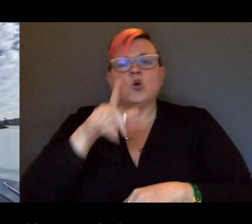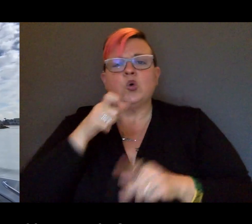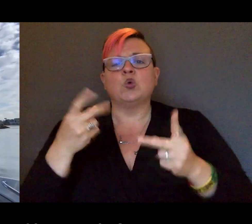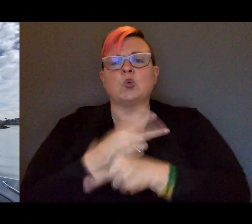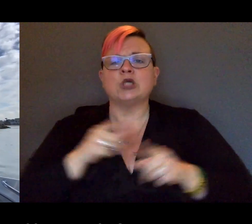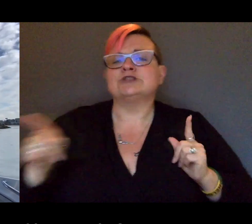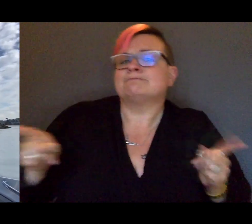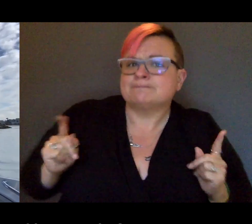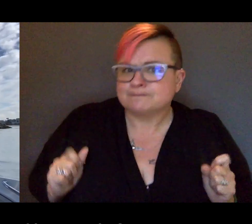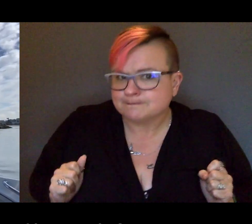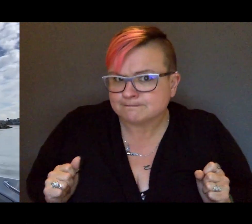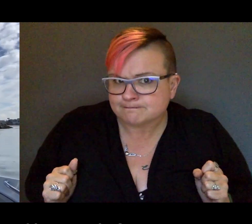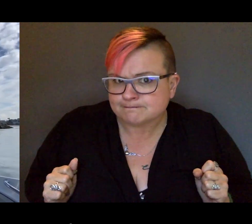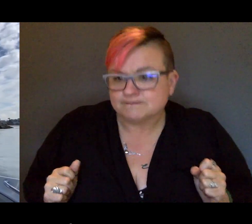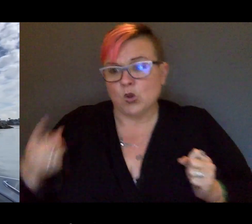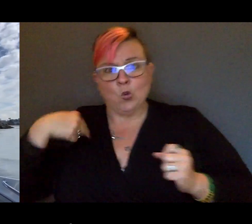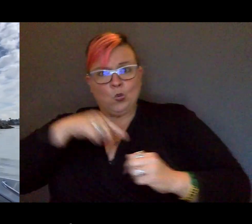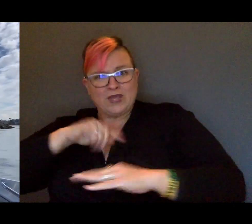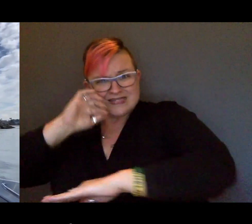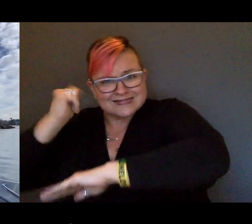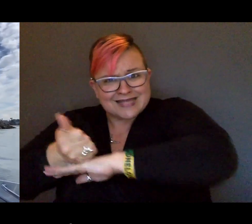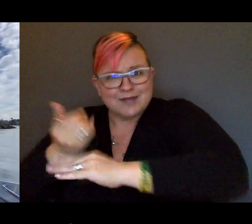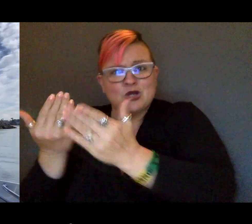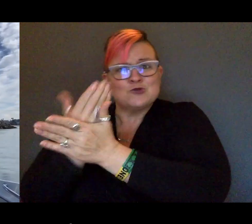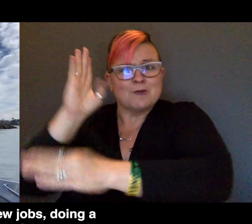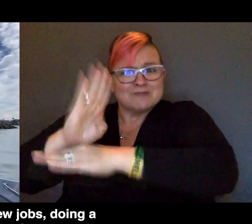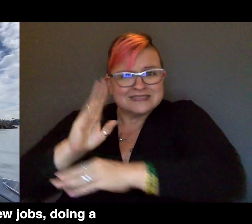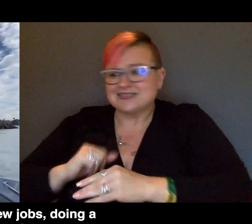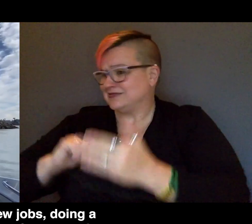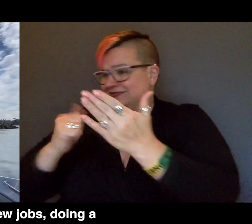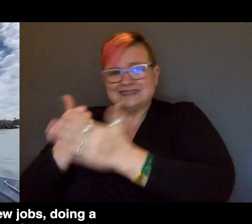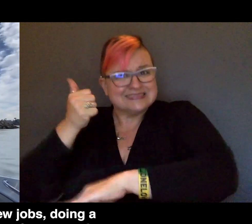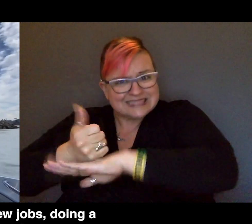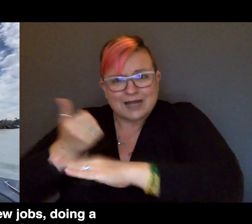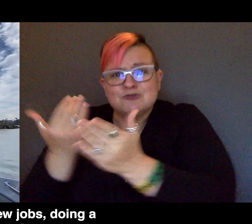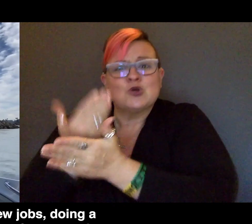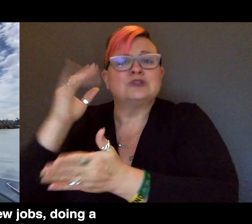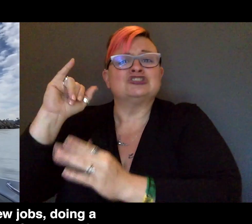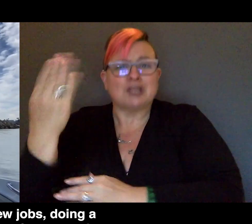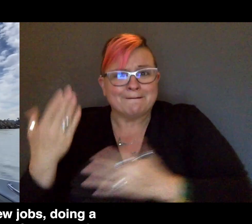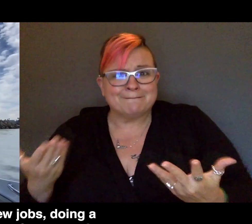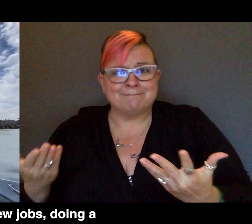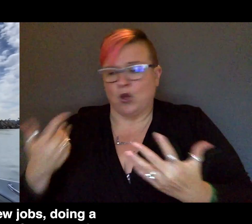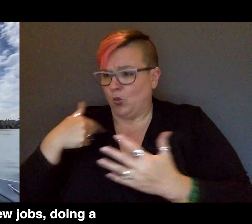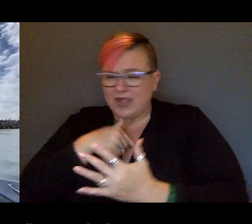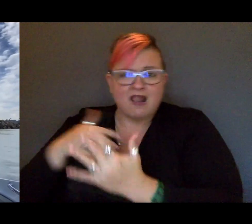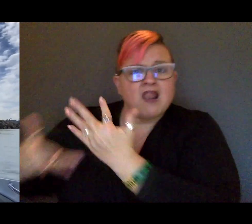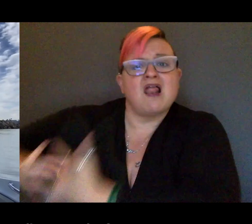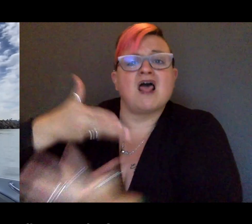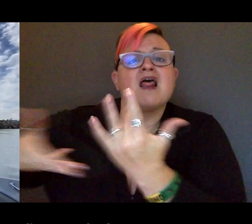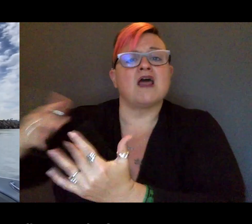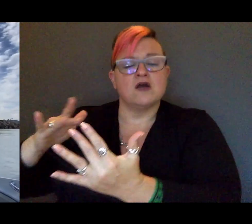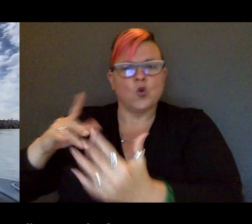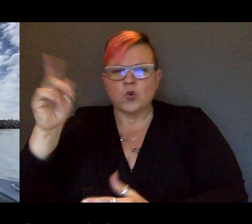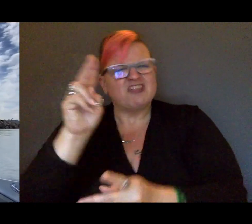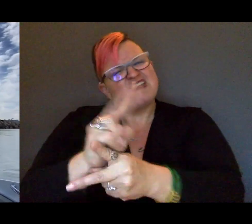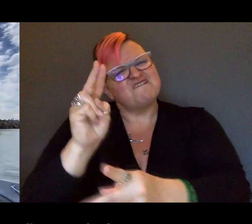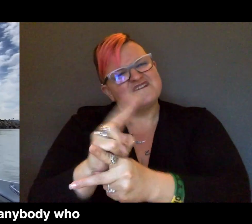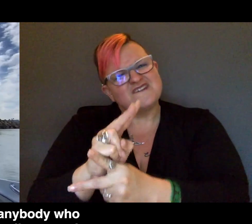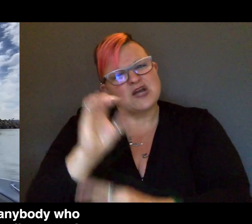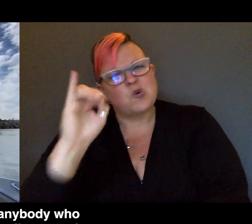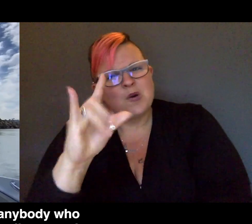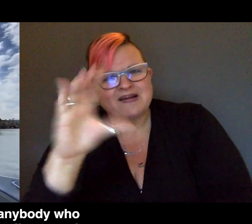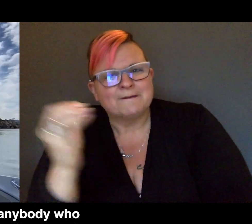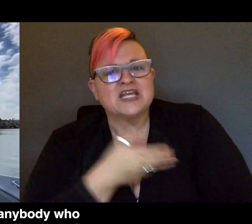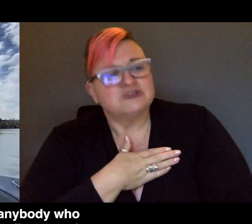Oil companies or cannabis companies? We putting up new storefronts, creating the new jobs, doing a bunch of community outreach. Where's the fucking oil